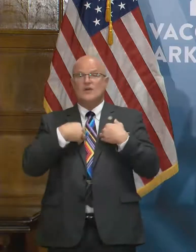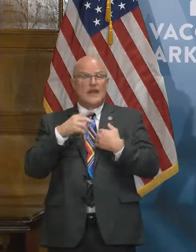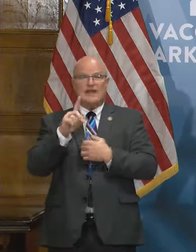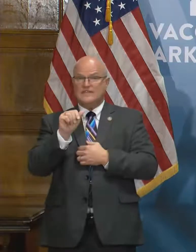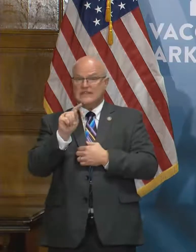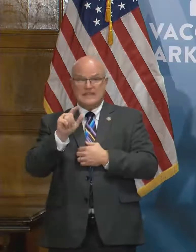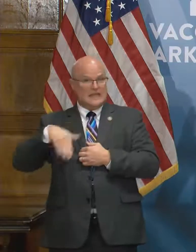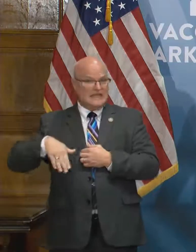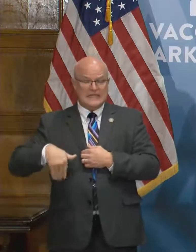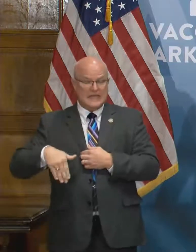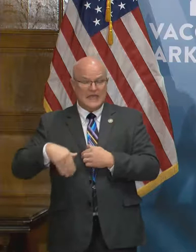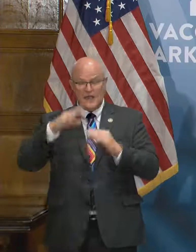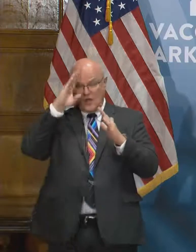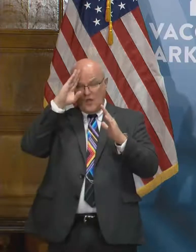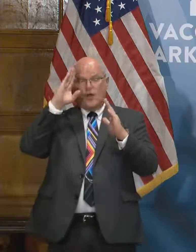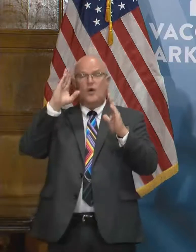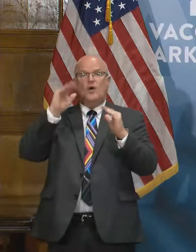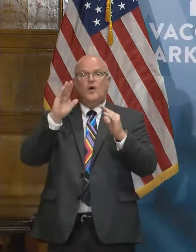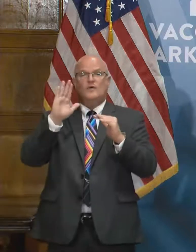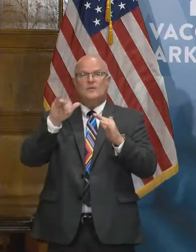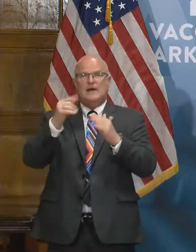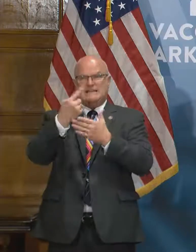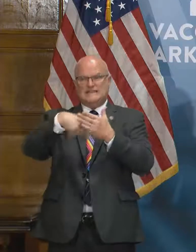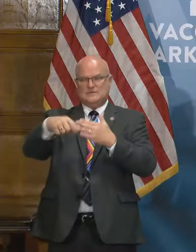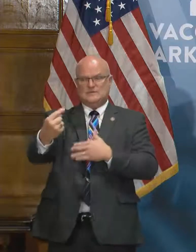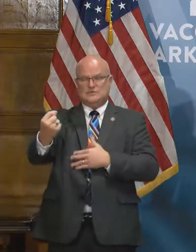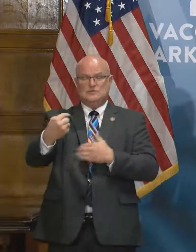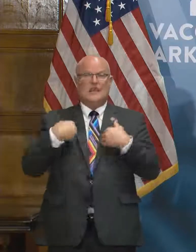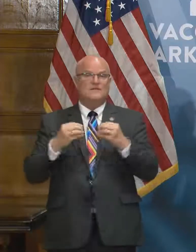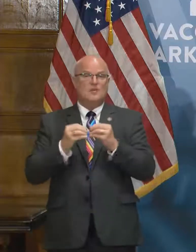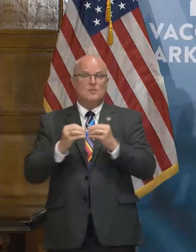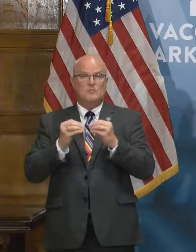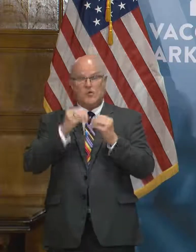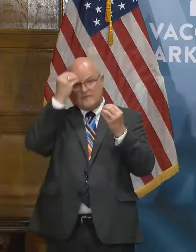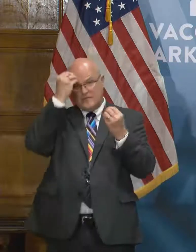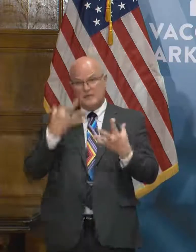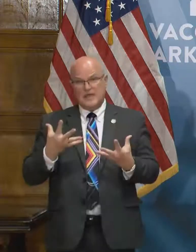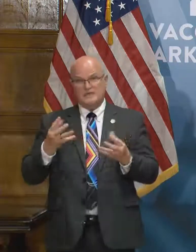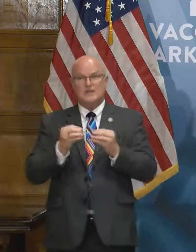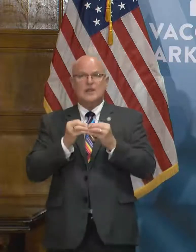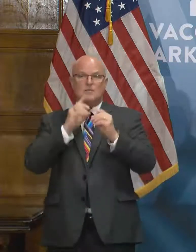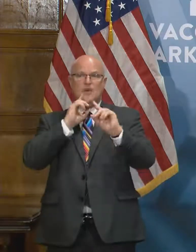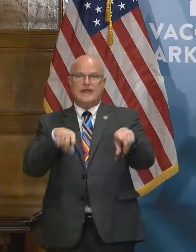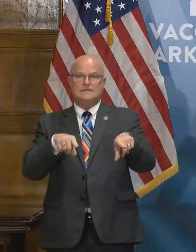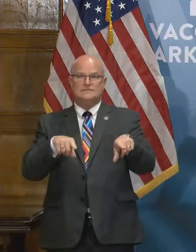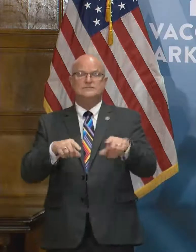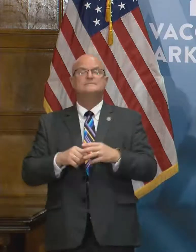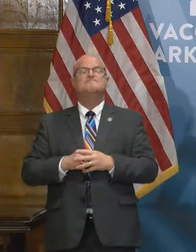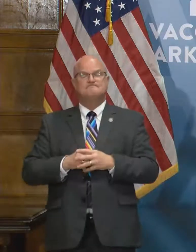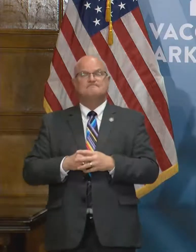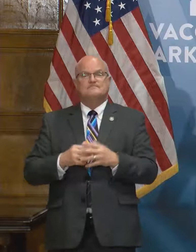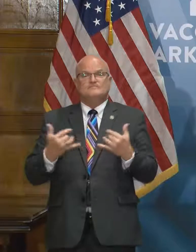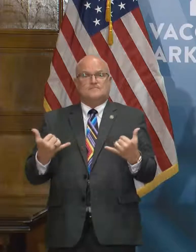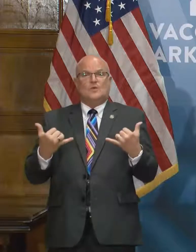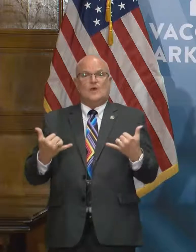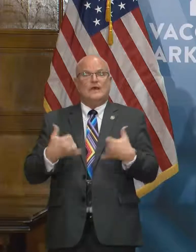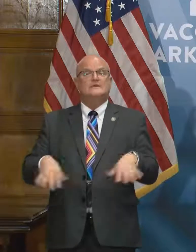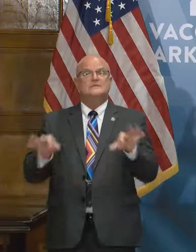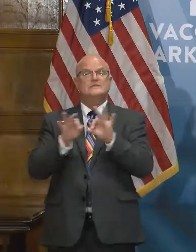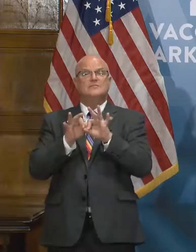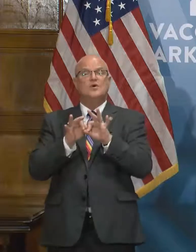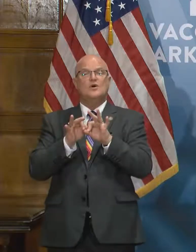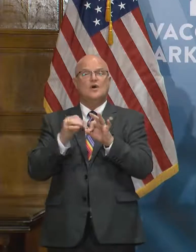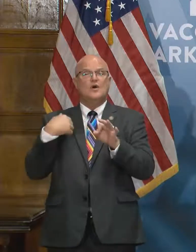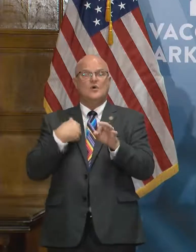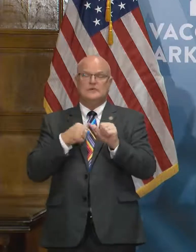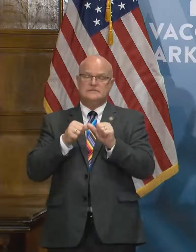yet for that. Hopefully by next Tuesday we'll have more data and more answers. In the meantime, it is important that